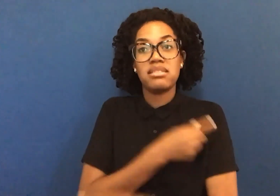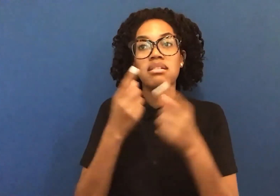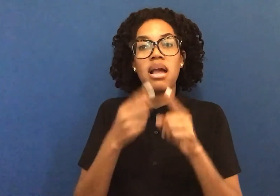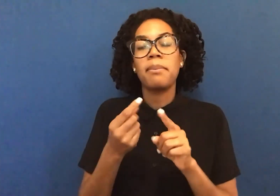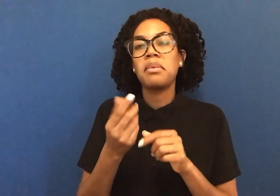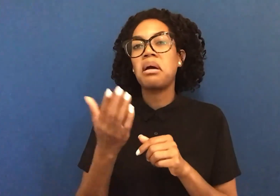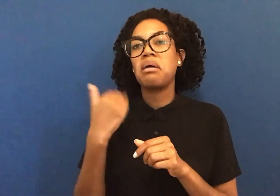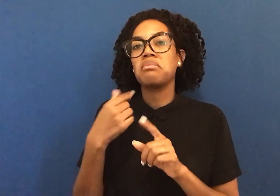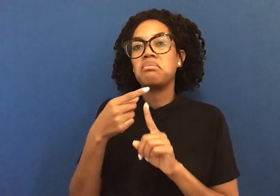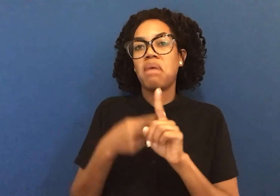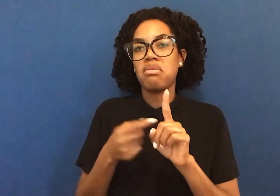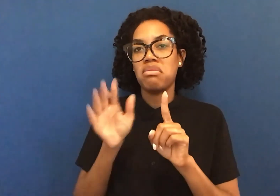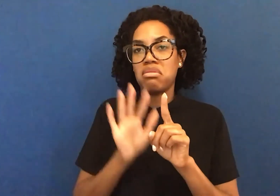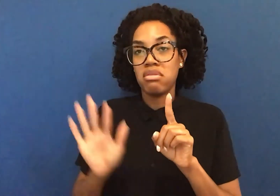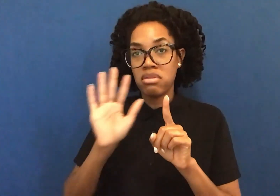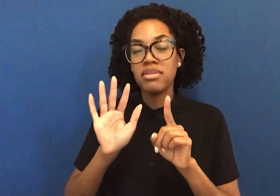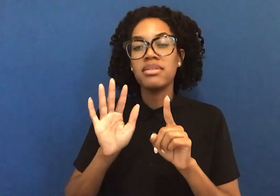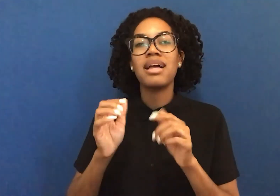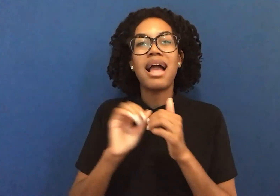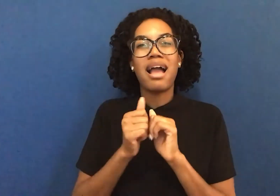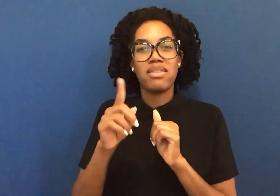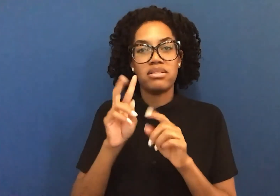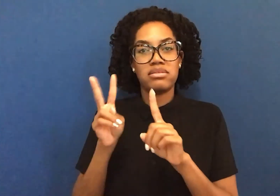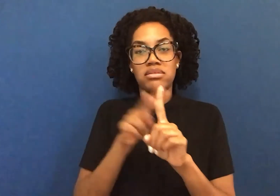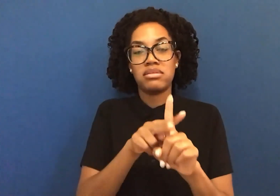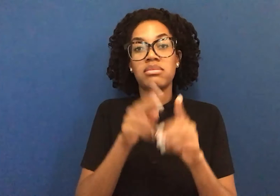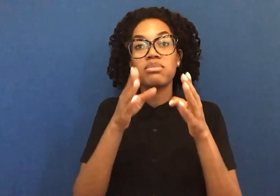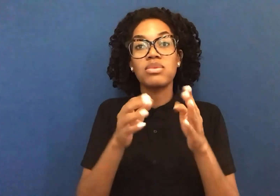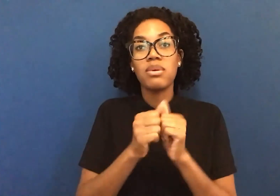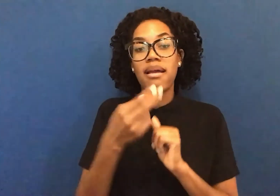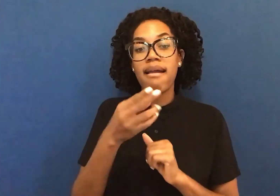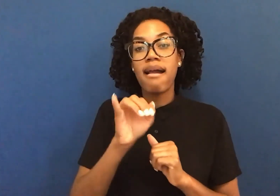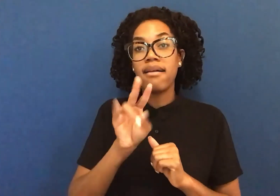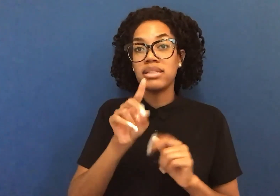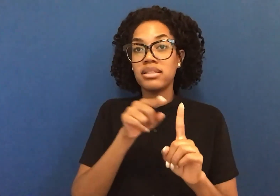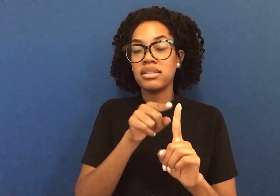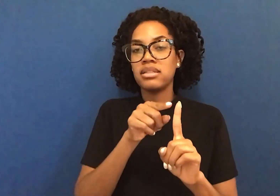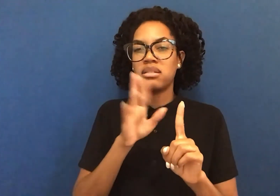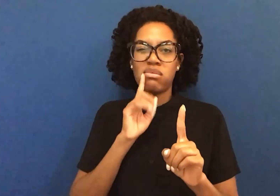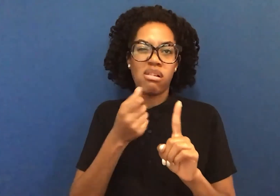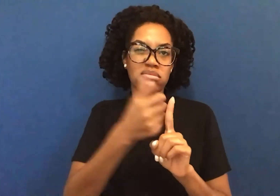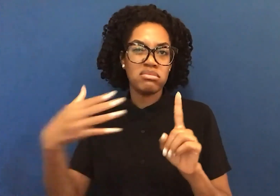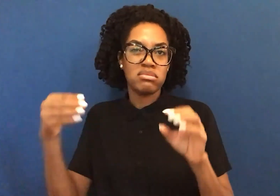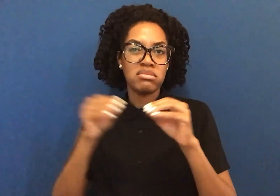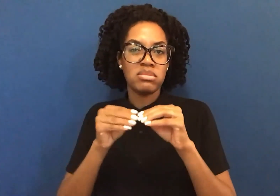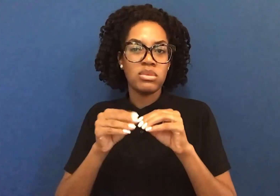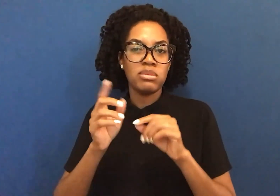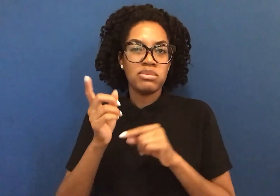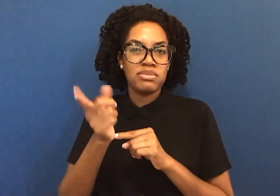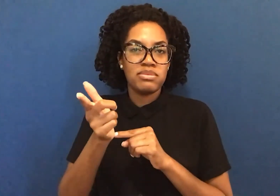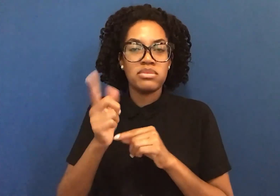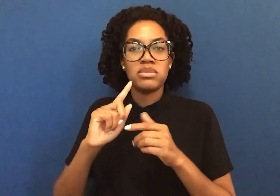especially concerned as it relates to people living with HIV. And I'll talk a little bit more about that when I give